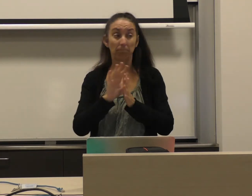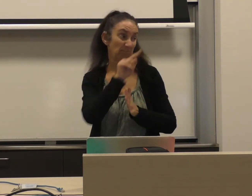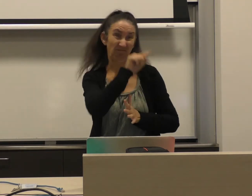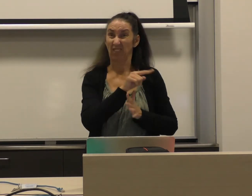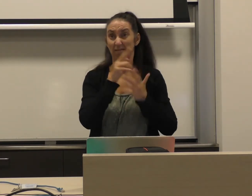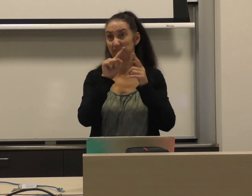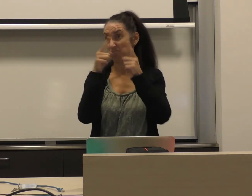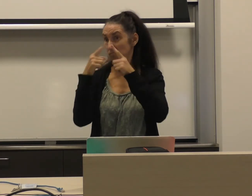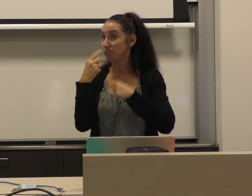those signs.